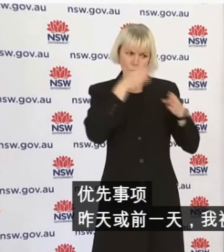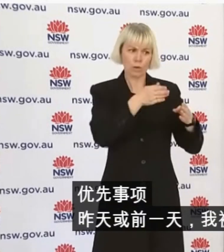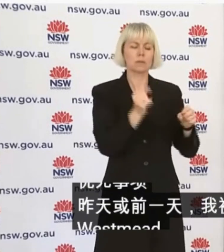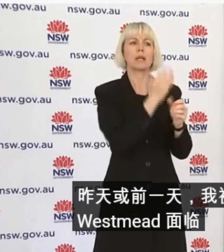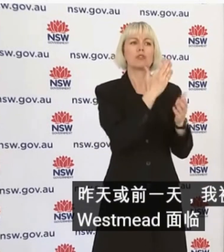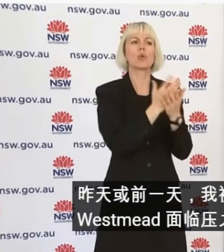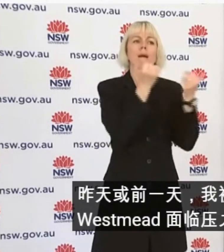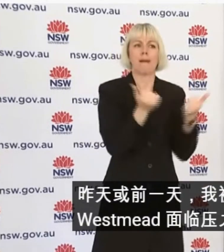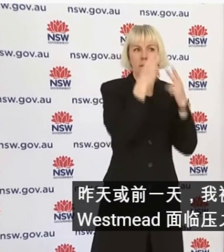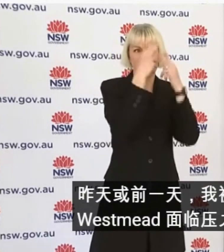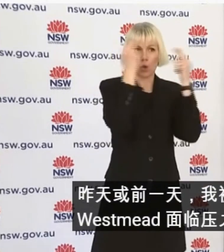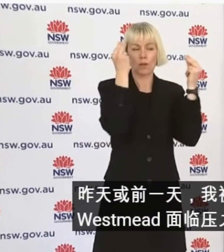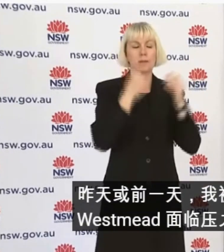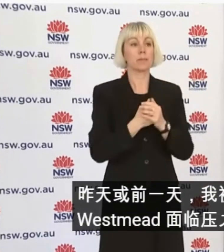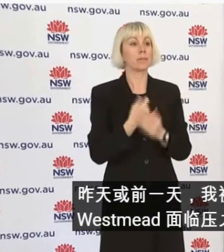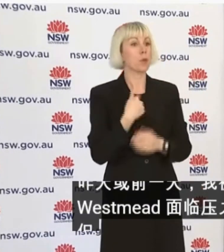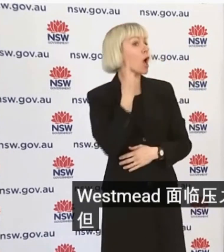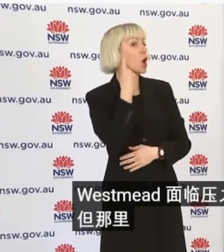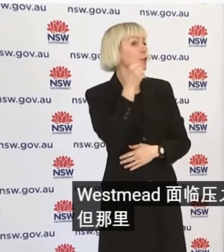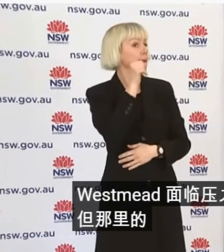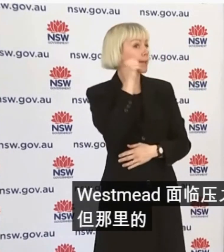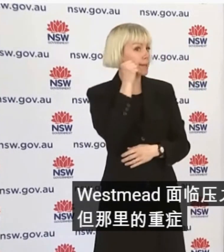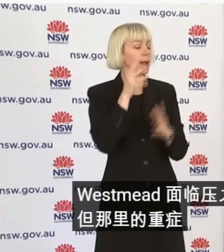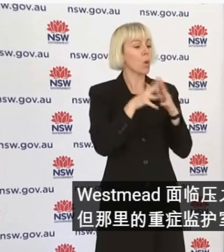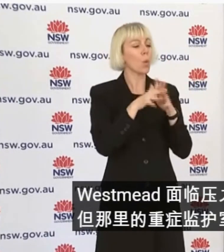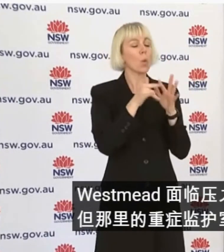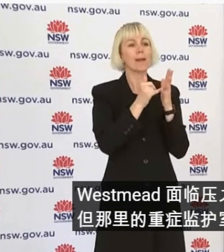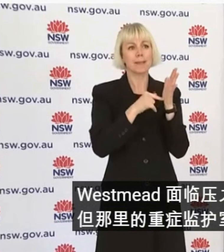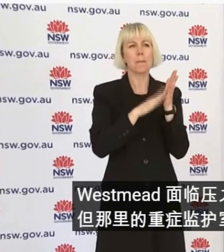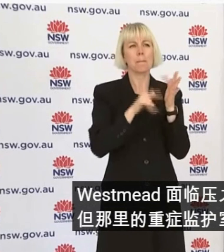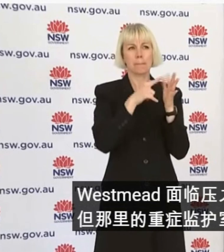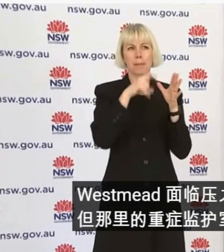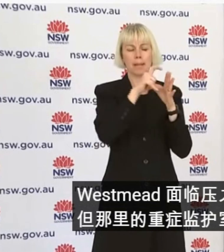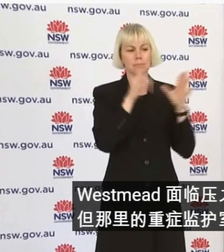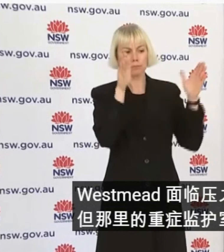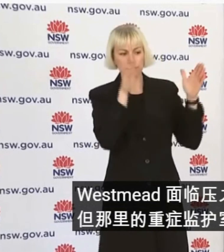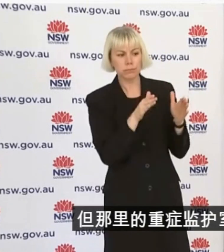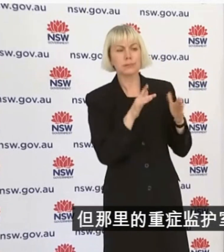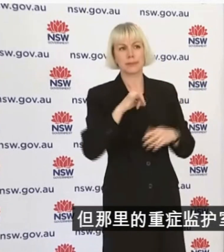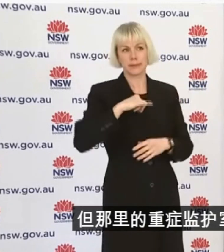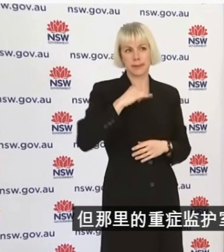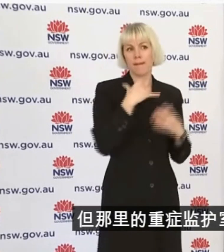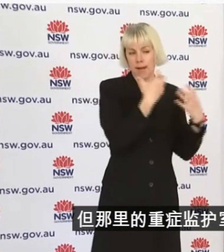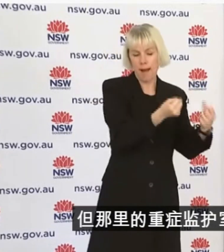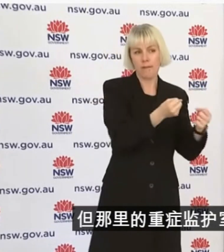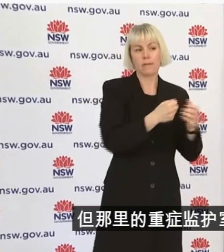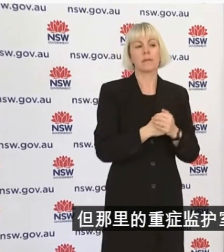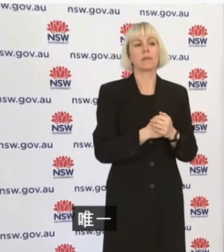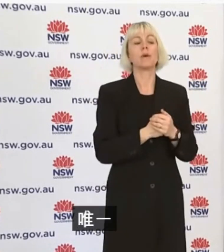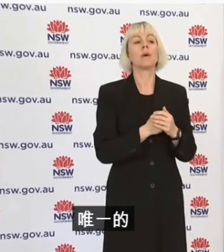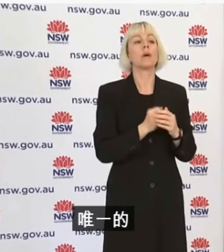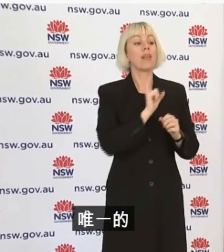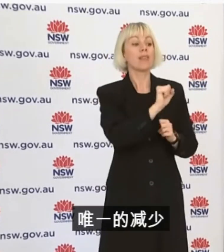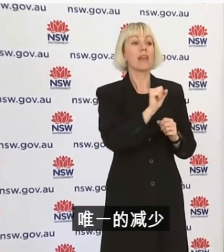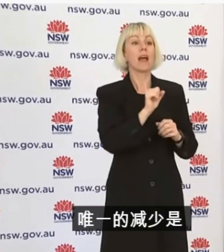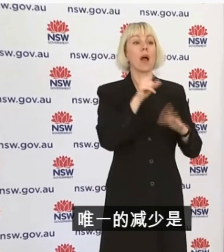that Westmead was under pressure, but there are normally 36 beds in the intensive care unit there. The